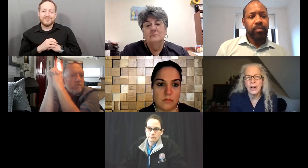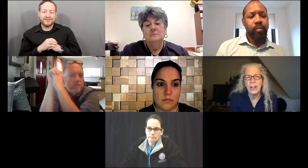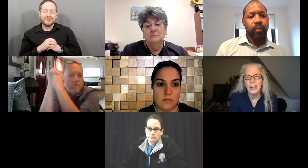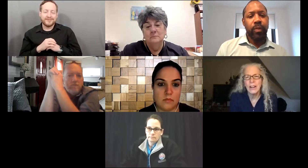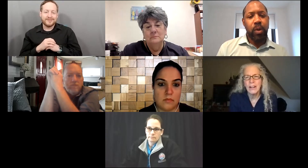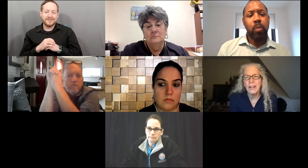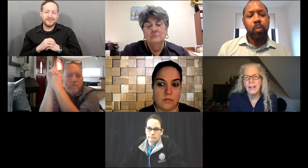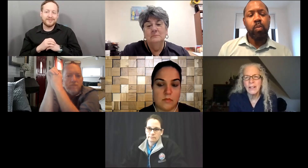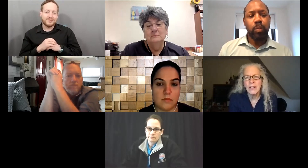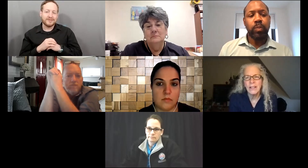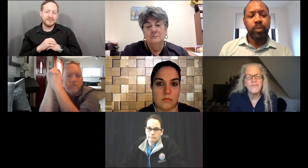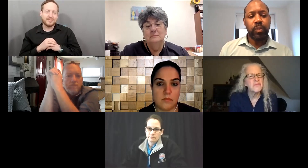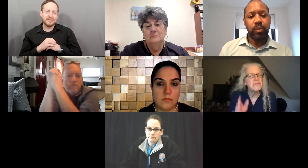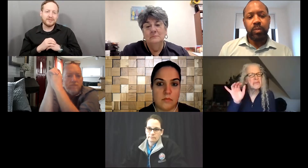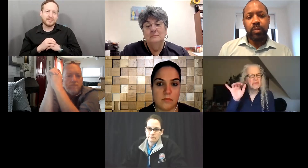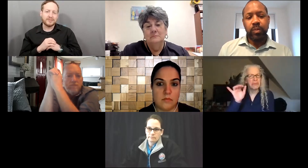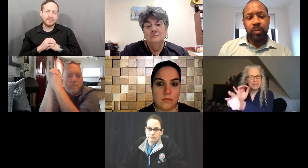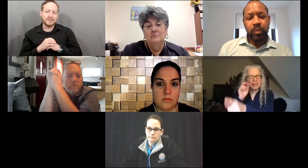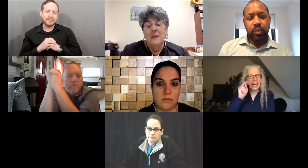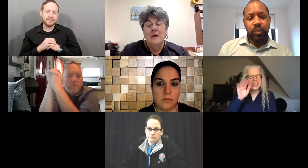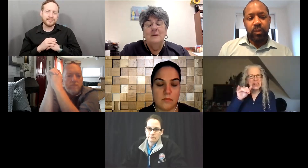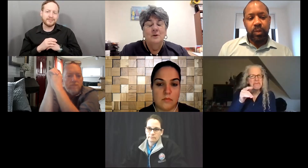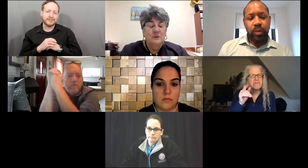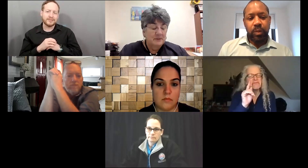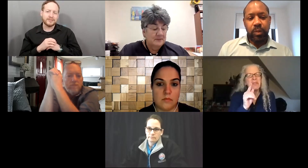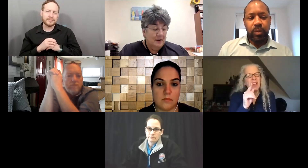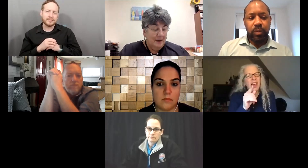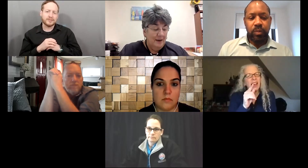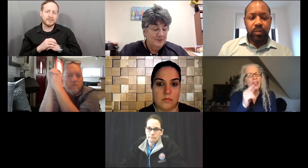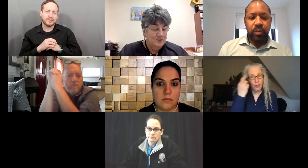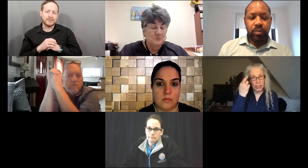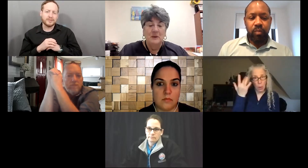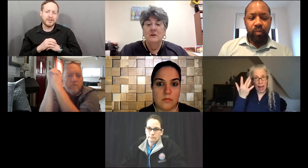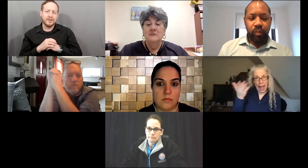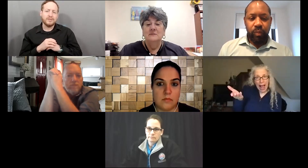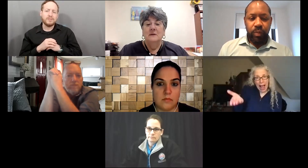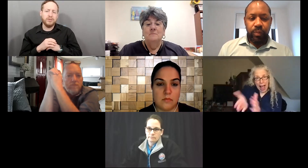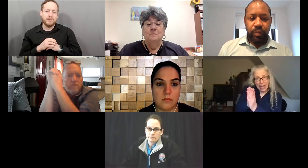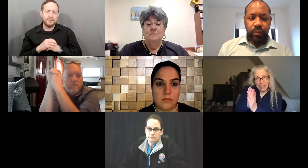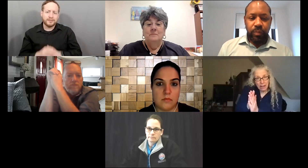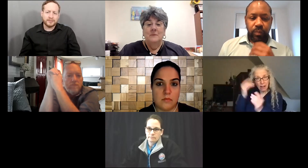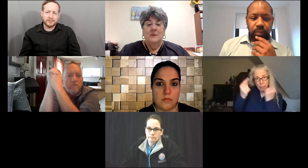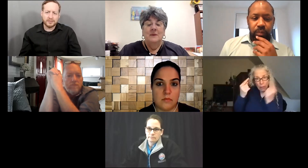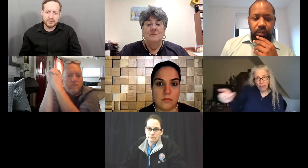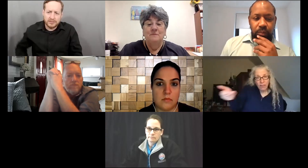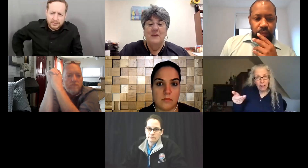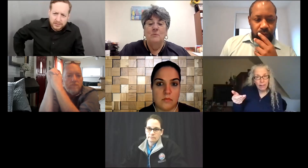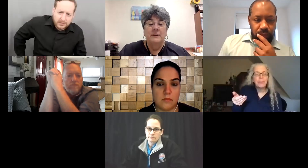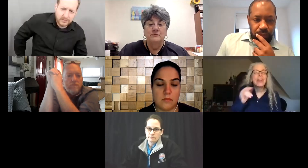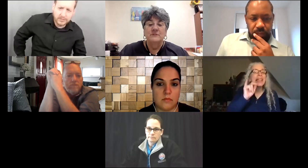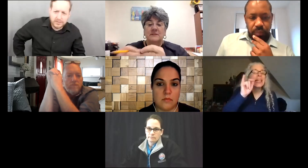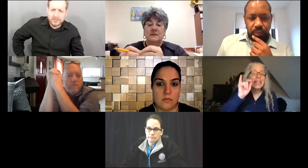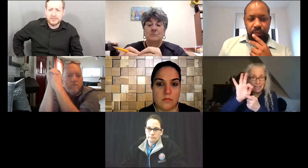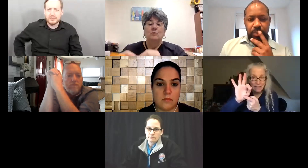there. Mhm, mhm, mhm. The only reason I asked is because if they